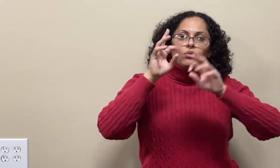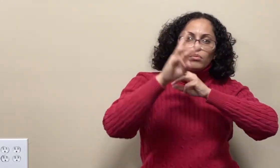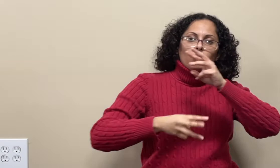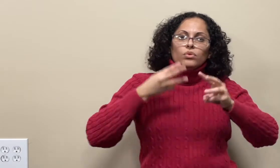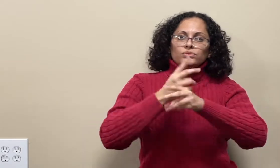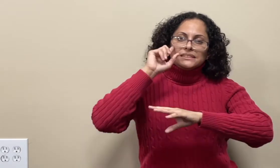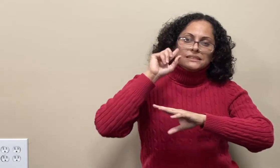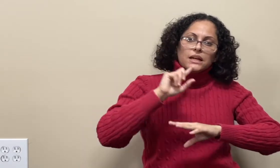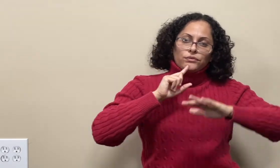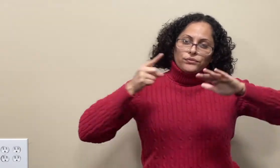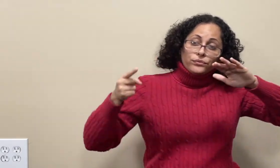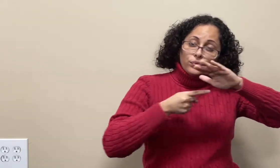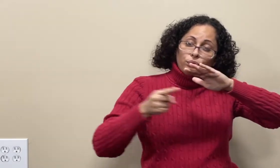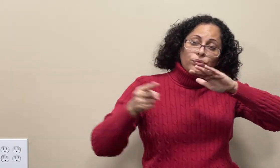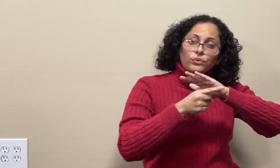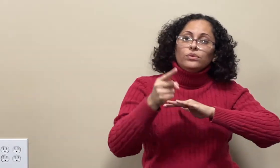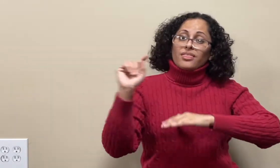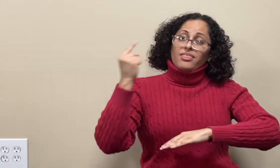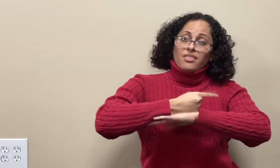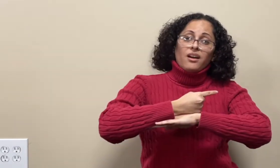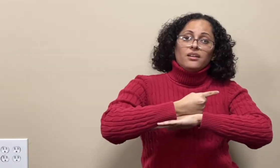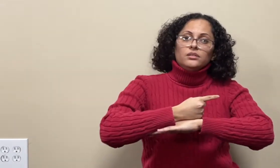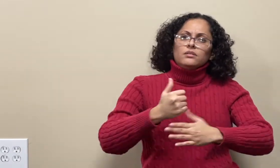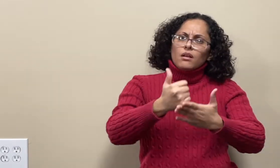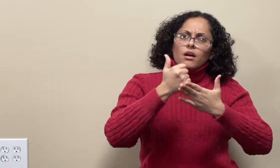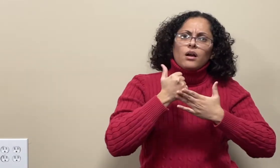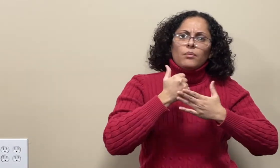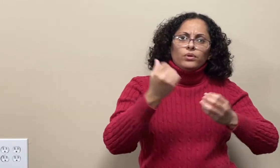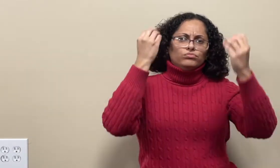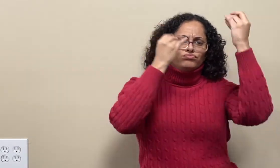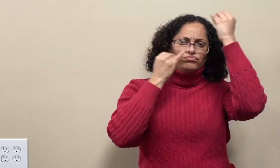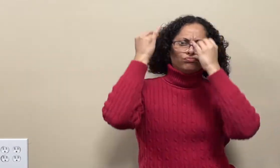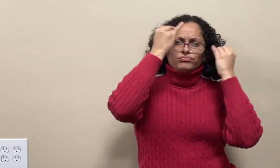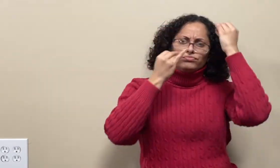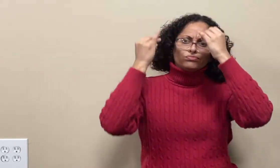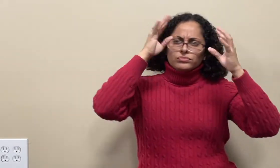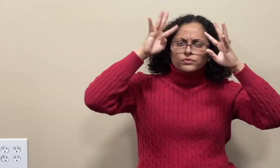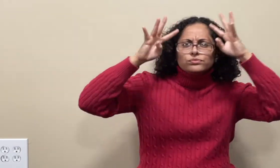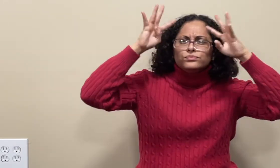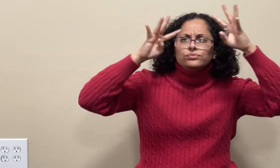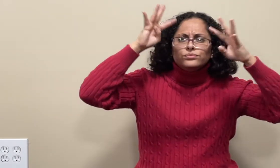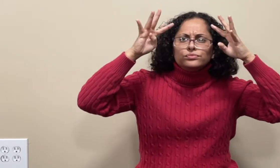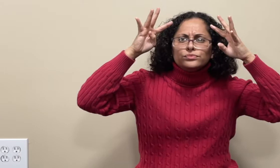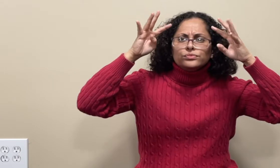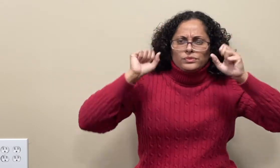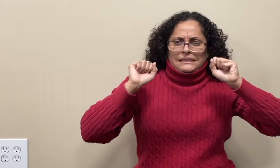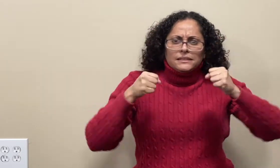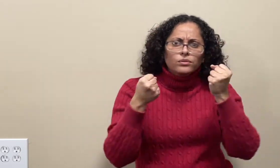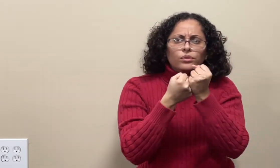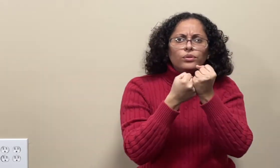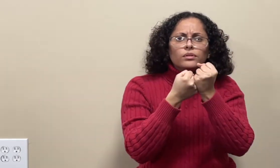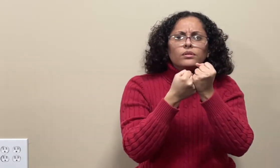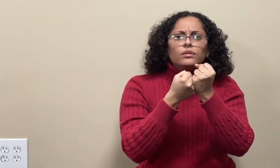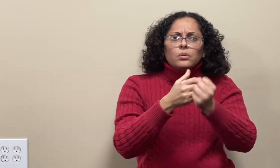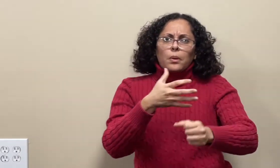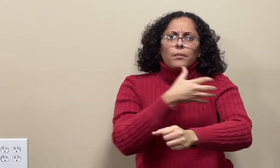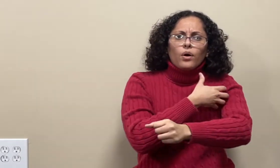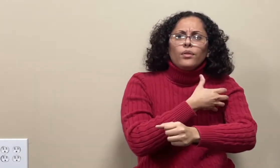World Deaf Refugee Day encourages all of us to think creatively about what we can do to help. It also motivates everyone